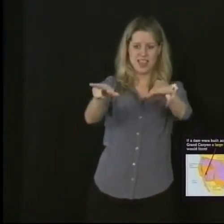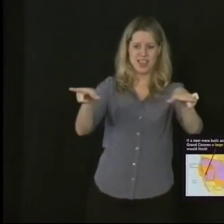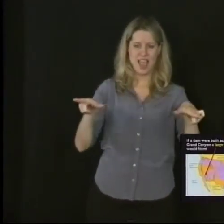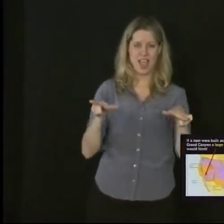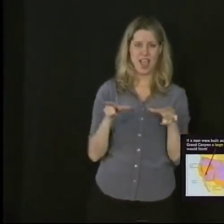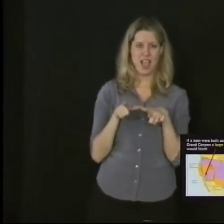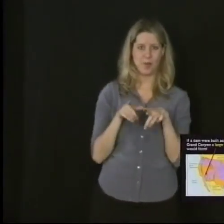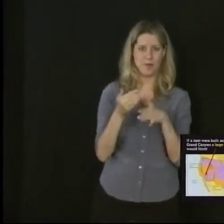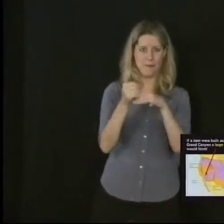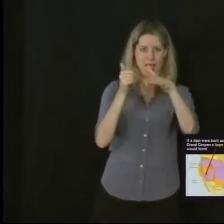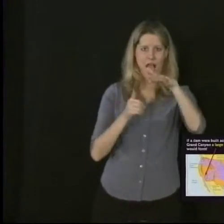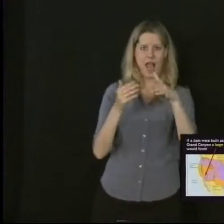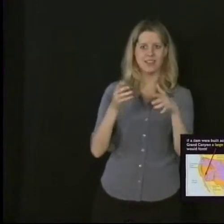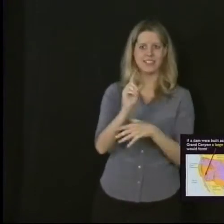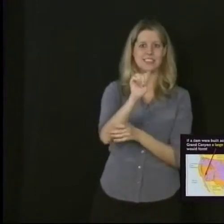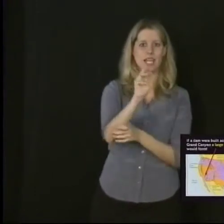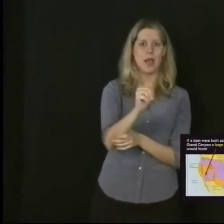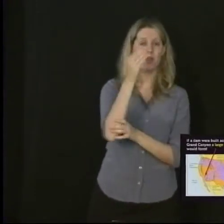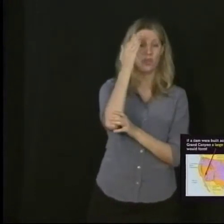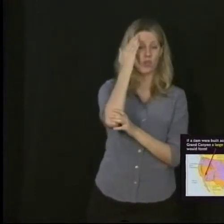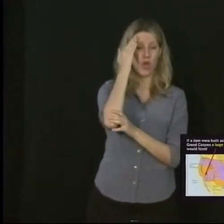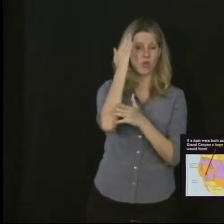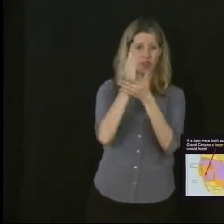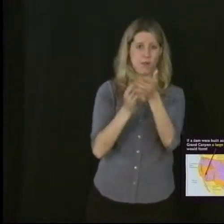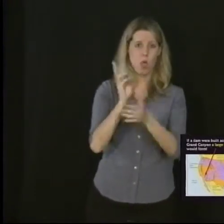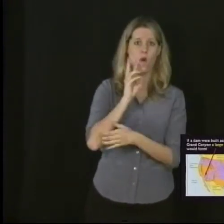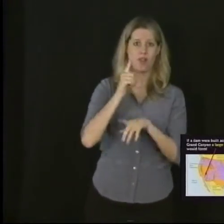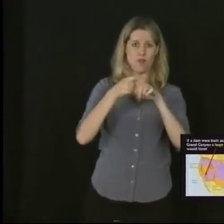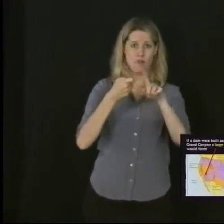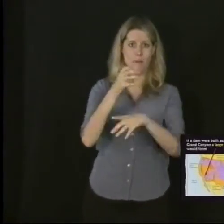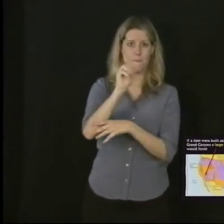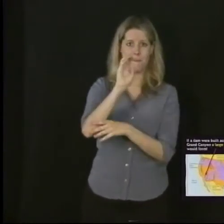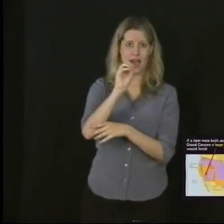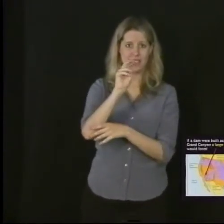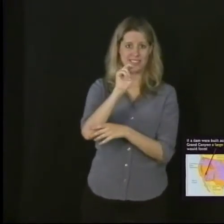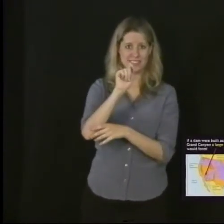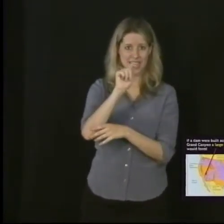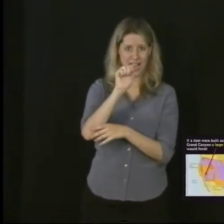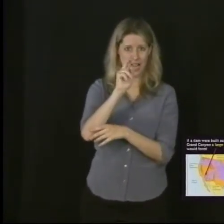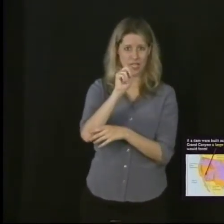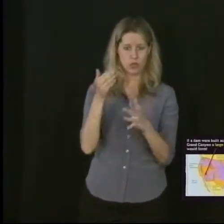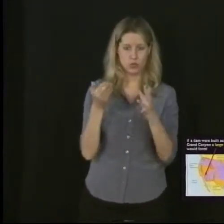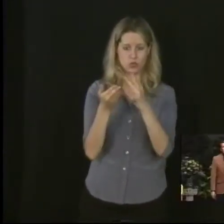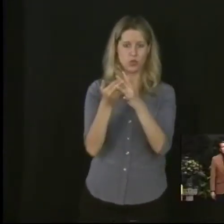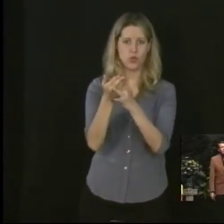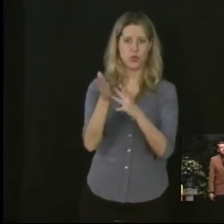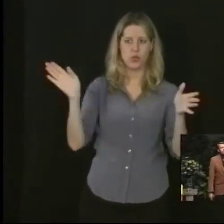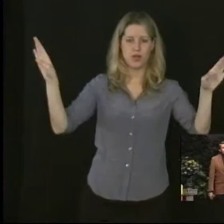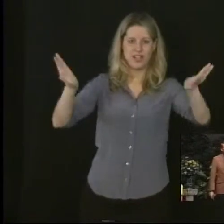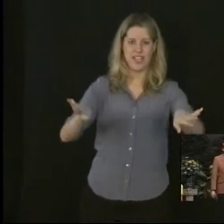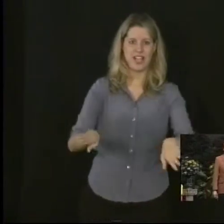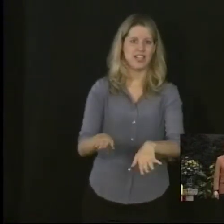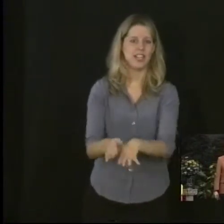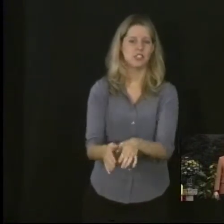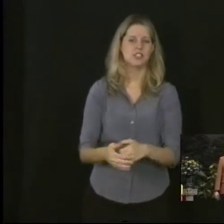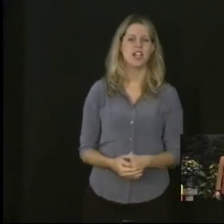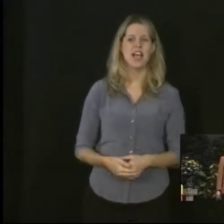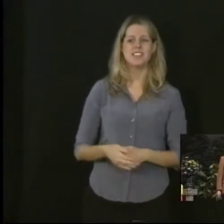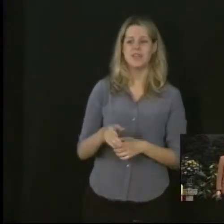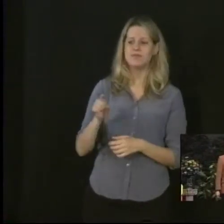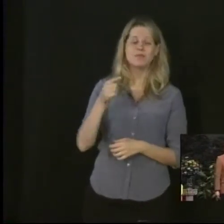water from Montana drains through the Grand Canyon? It's a huge drainage area. I said, sir, did